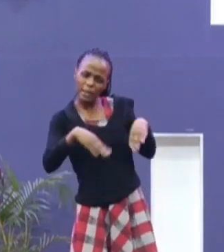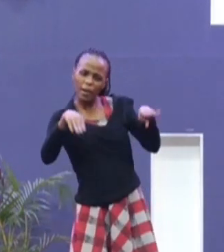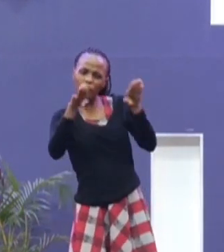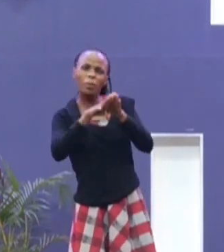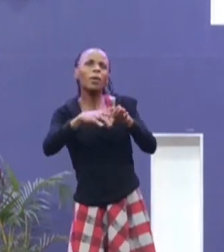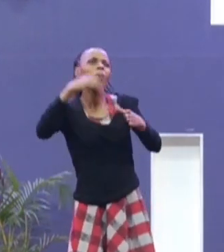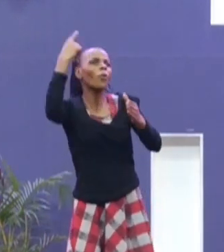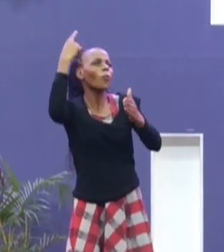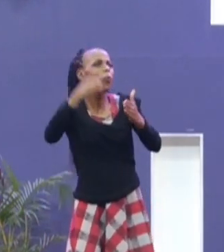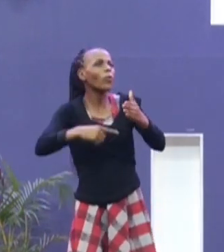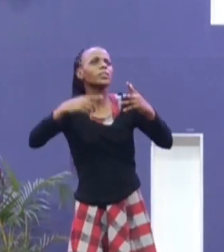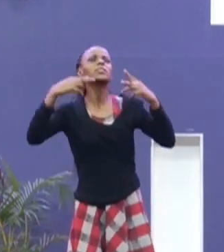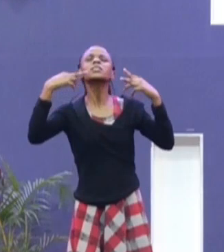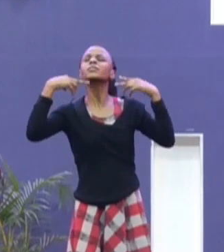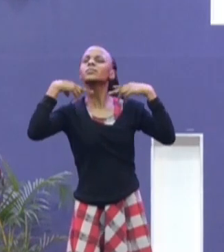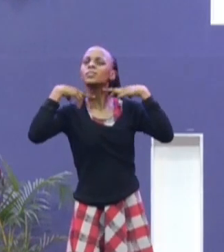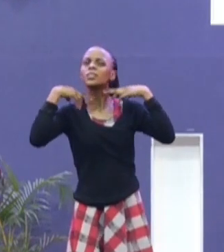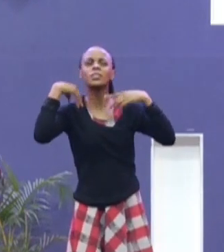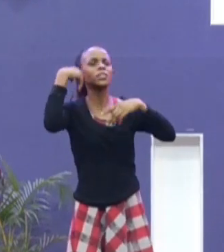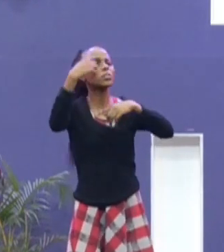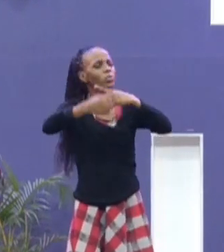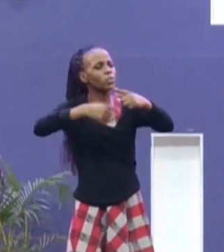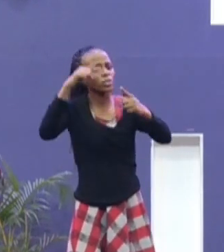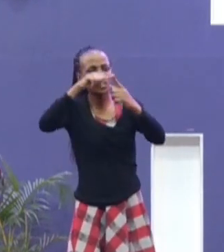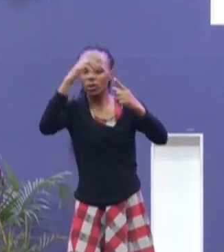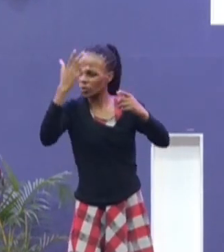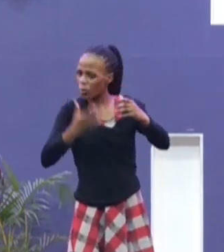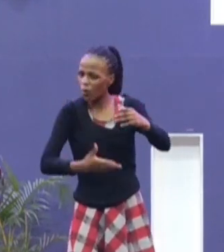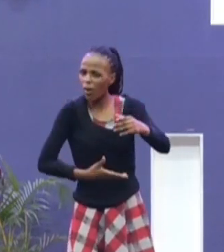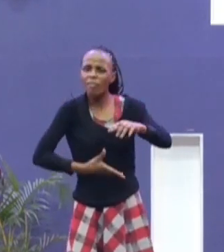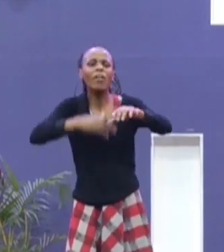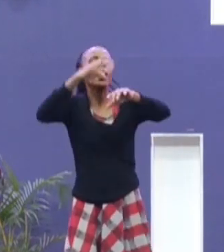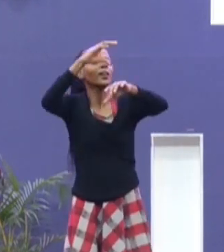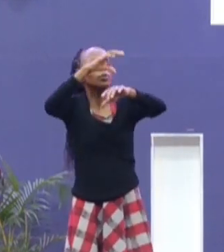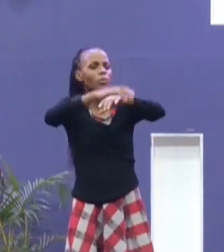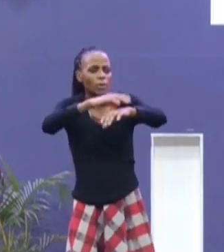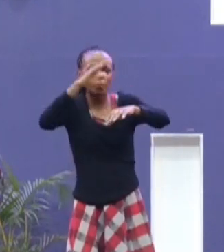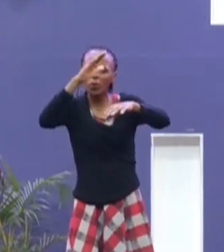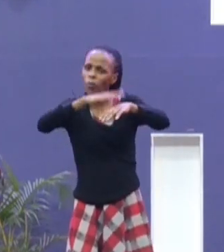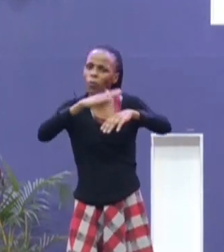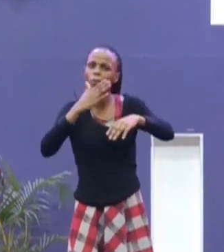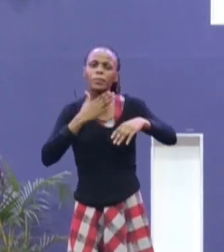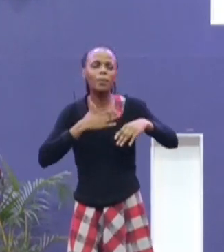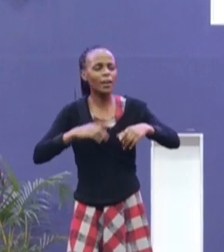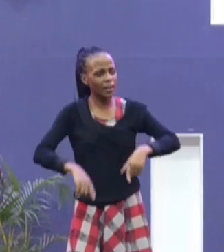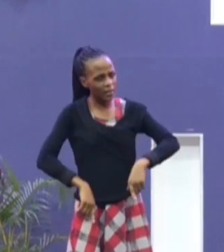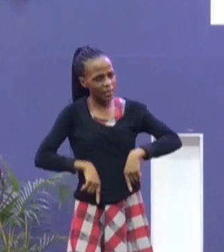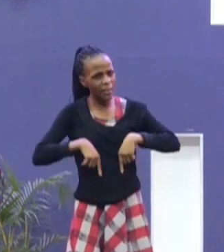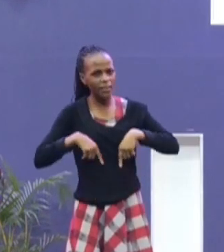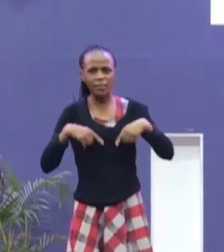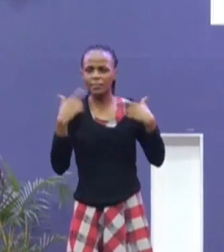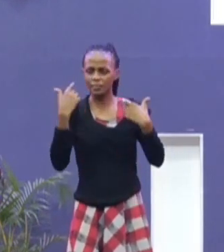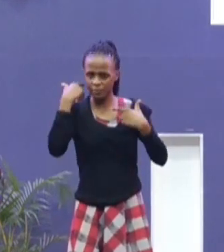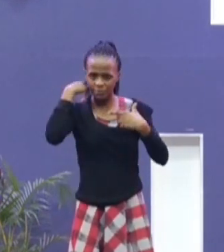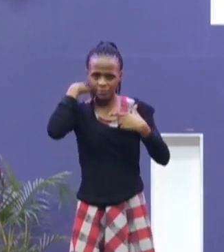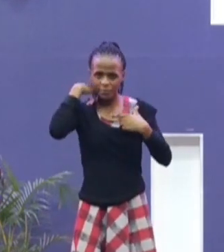What are those bondages that are still having a grip on my life? bintu che obyencha kiriziganya nayo migu wache jajicha